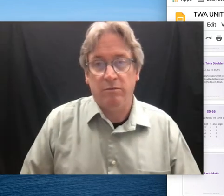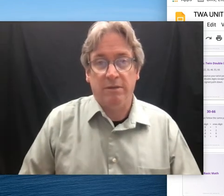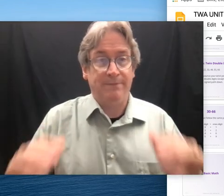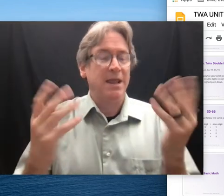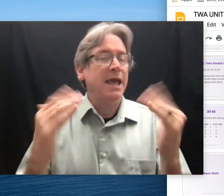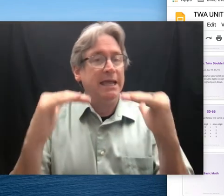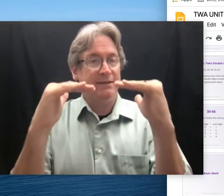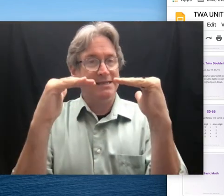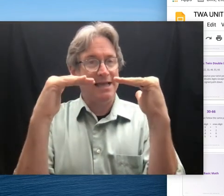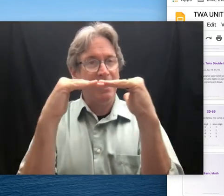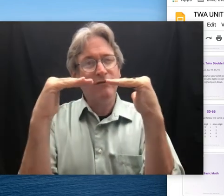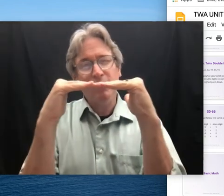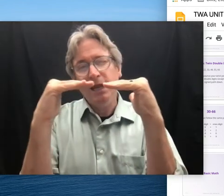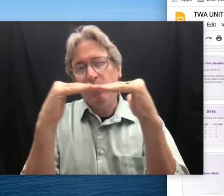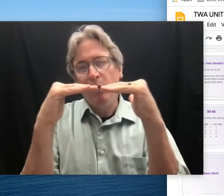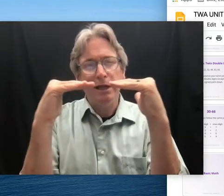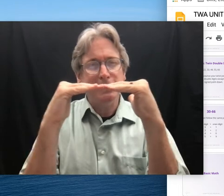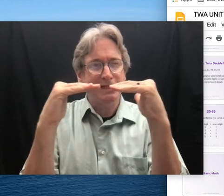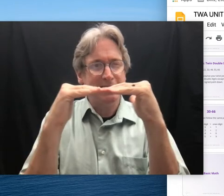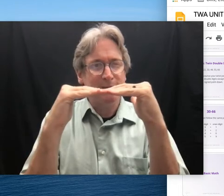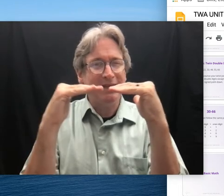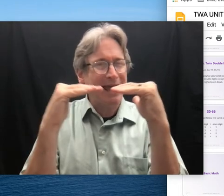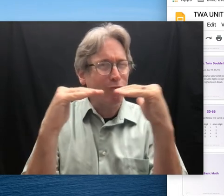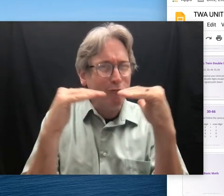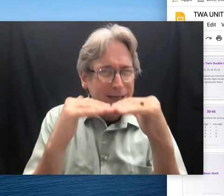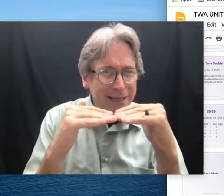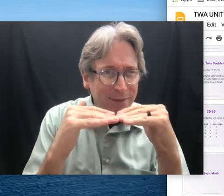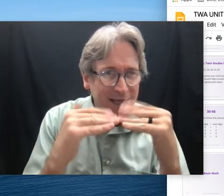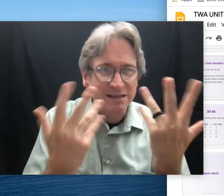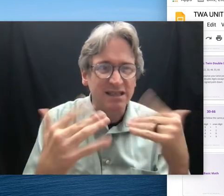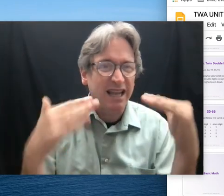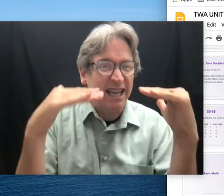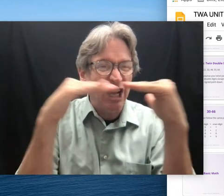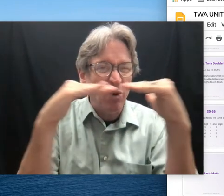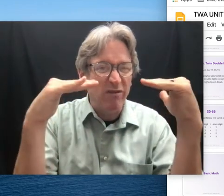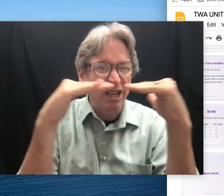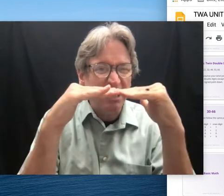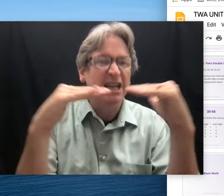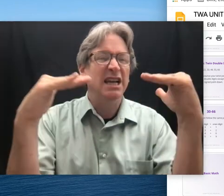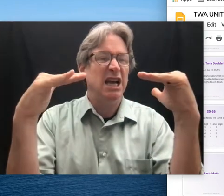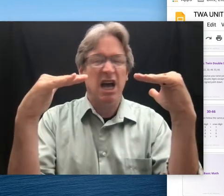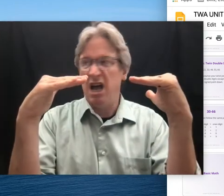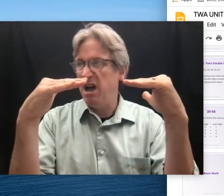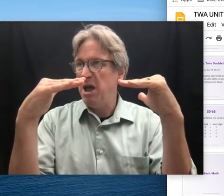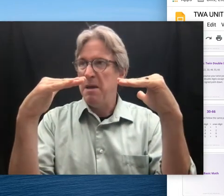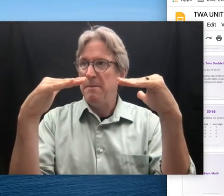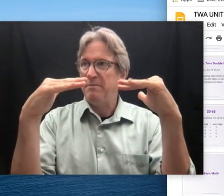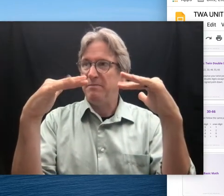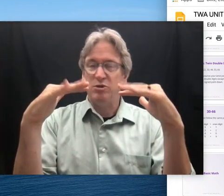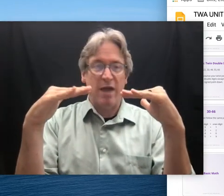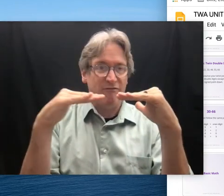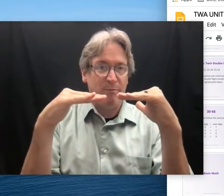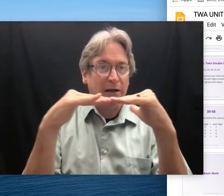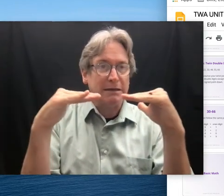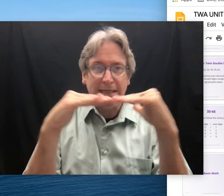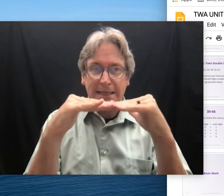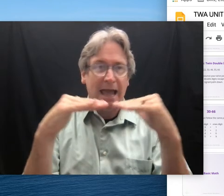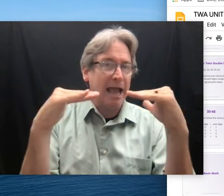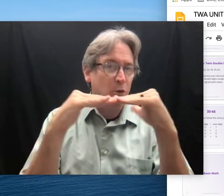then the sign for equal is this, but that really means like equivalent, to